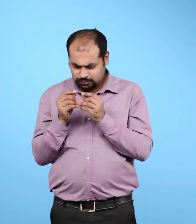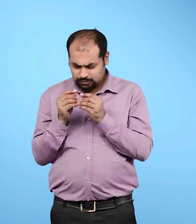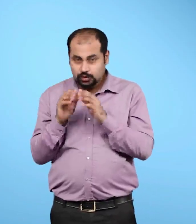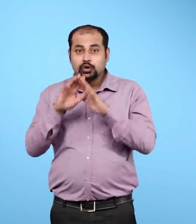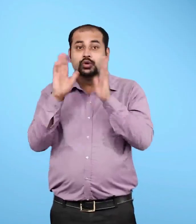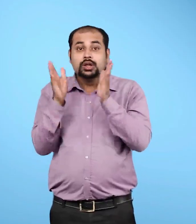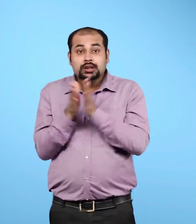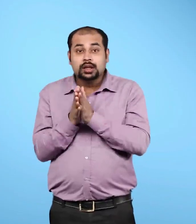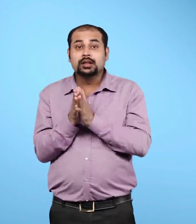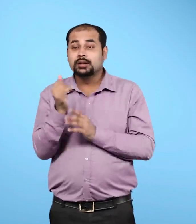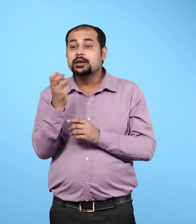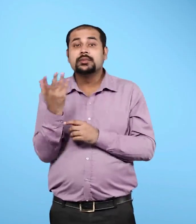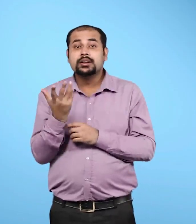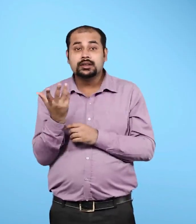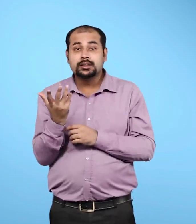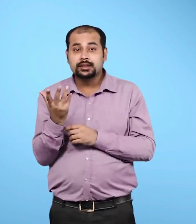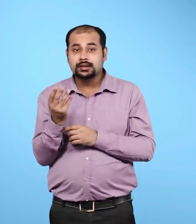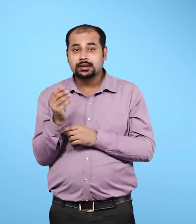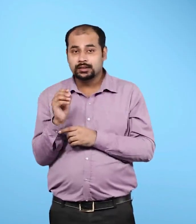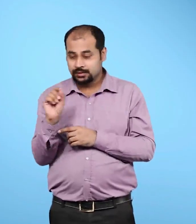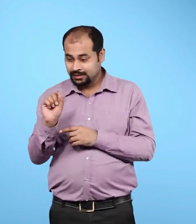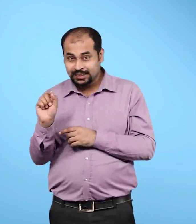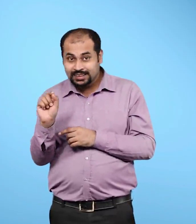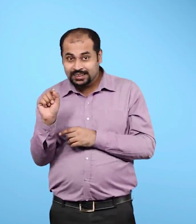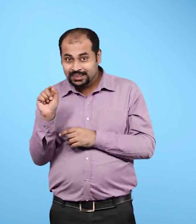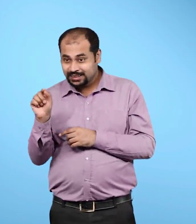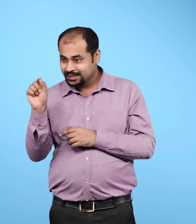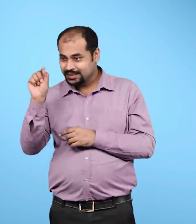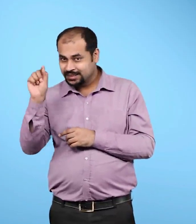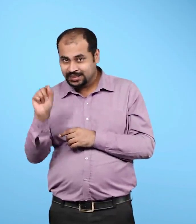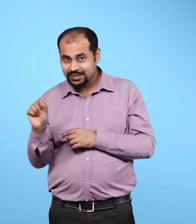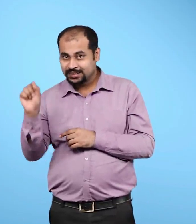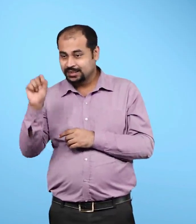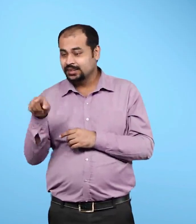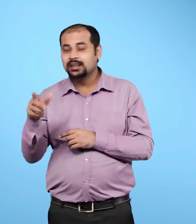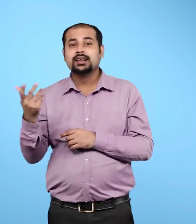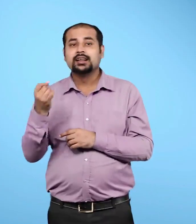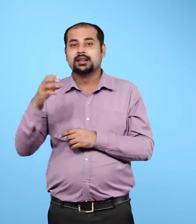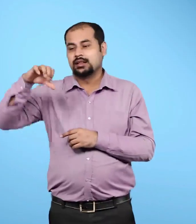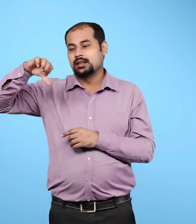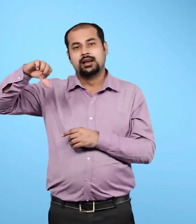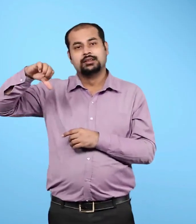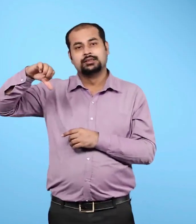answer space below single bead, indicating unit, of the table in picture